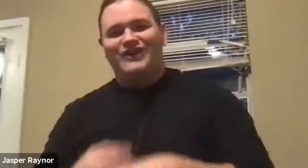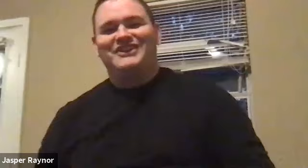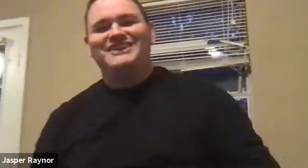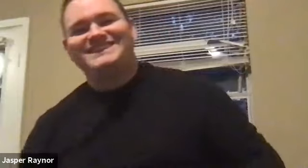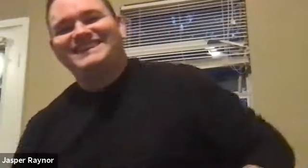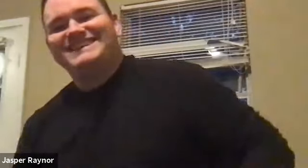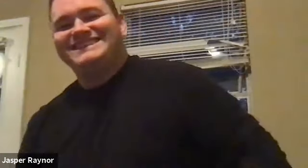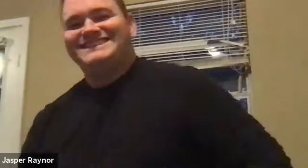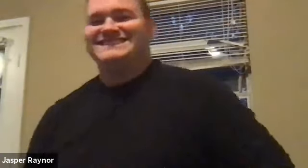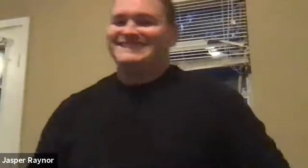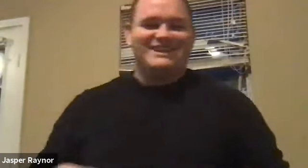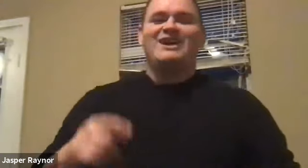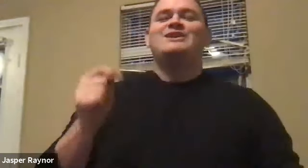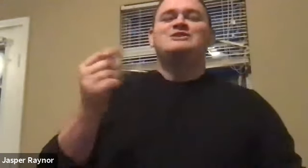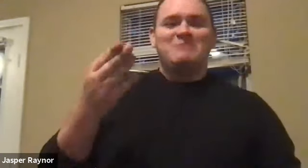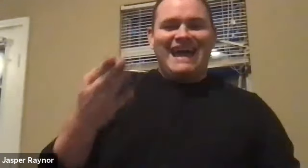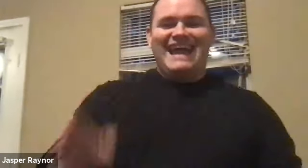hard. Too bad.